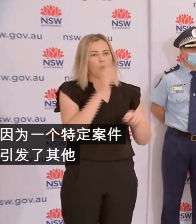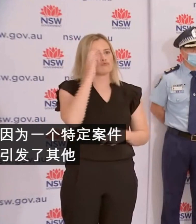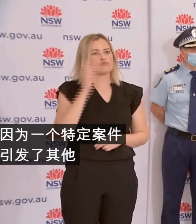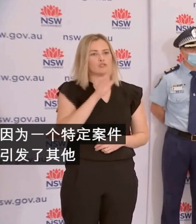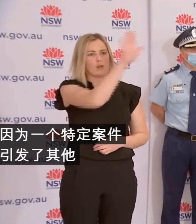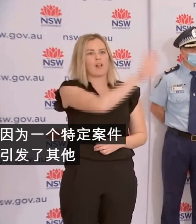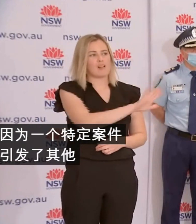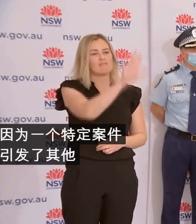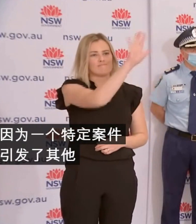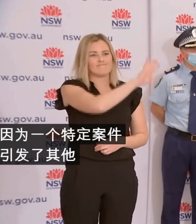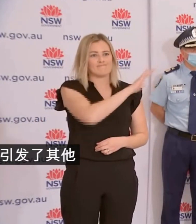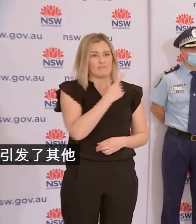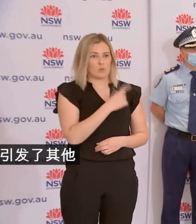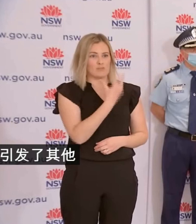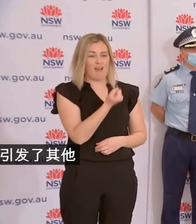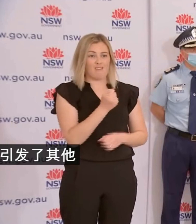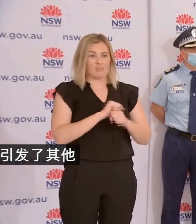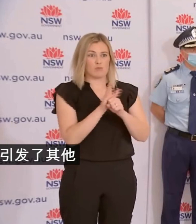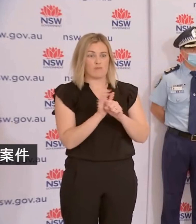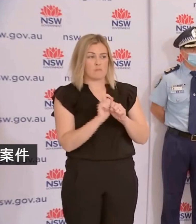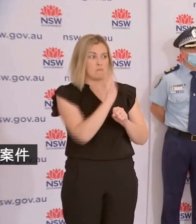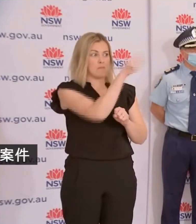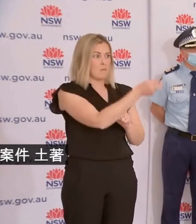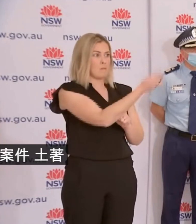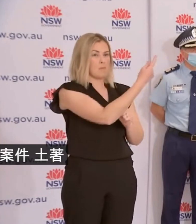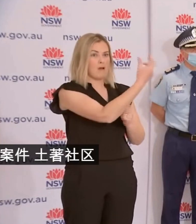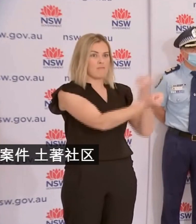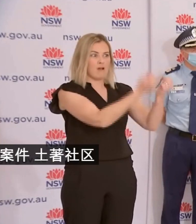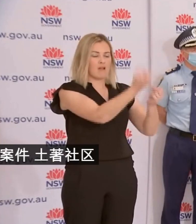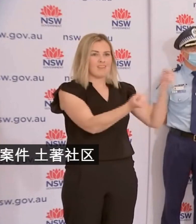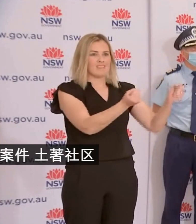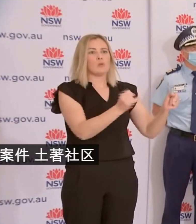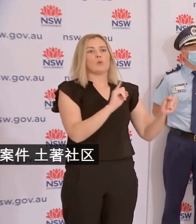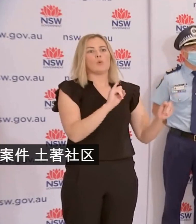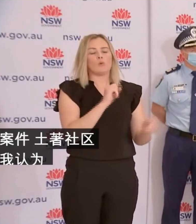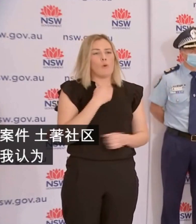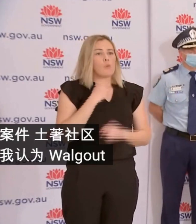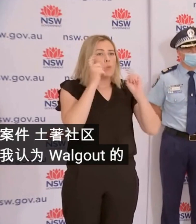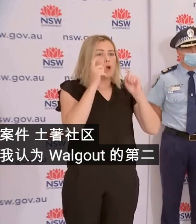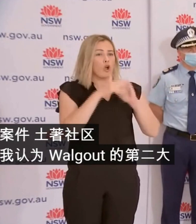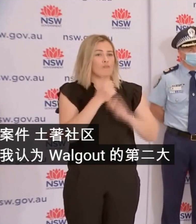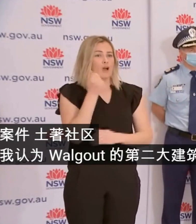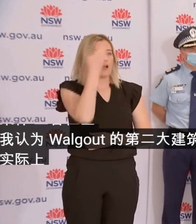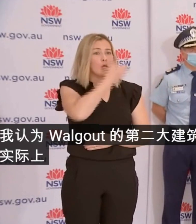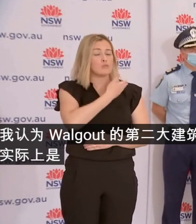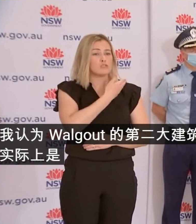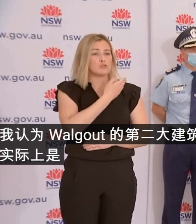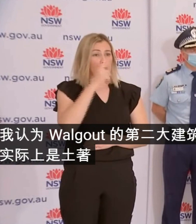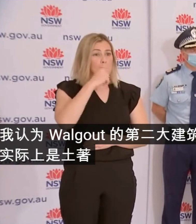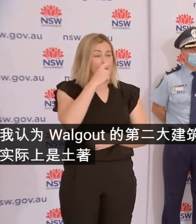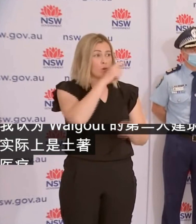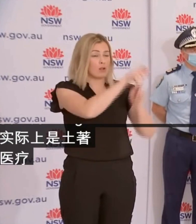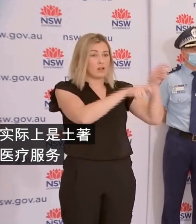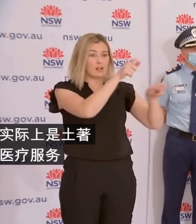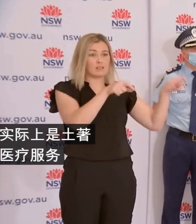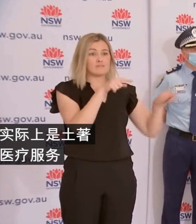other cases. There are very strong Indigenous communities. I think the second biggest building in Walgett is actually